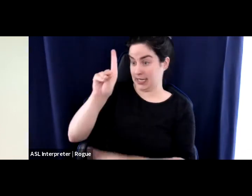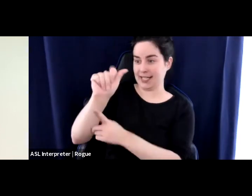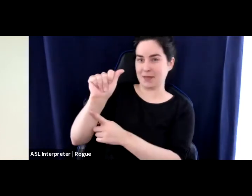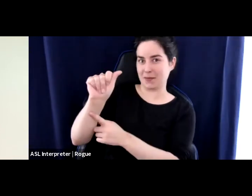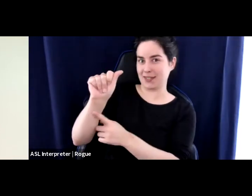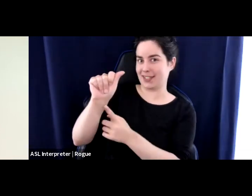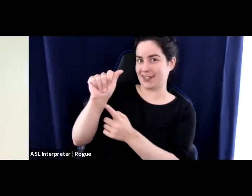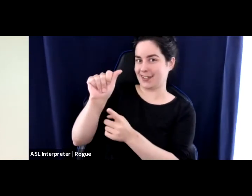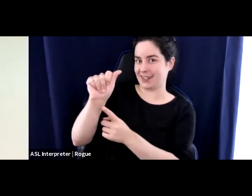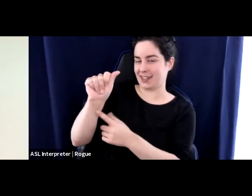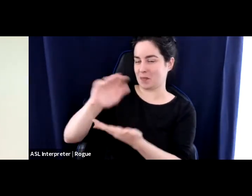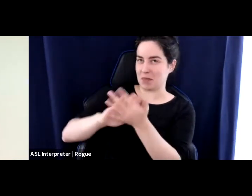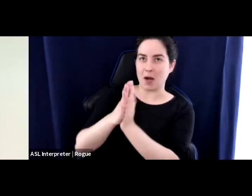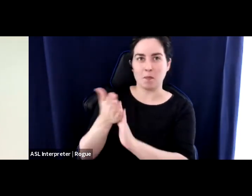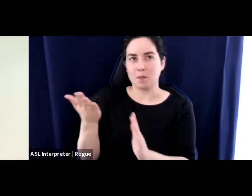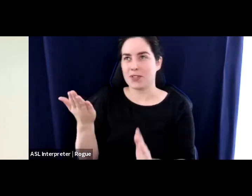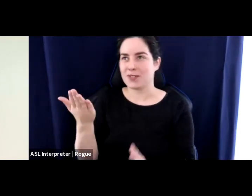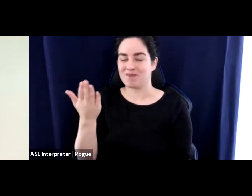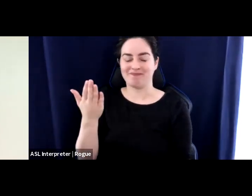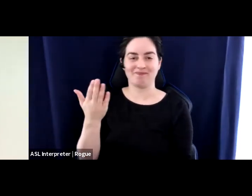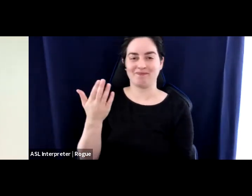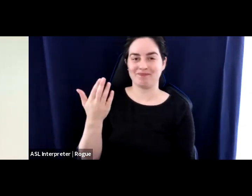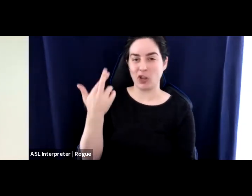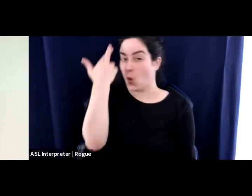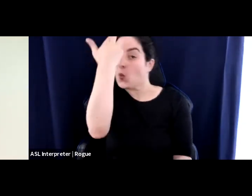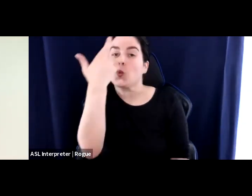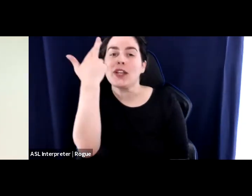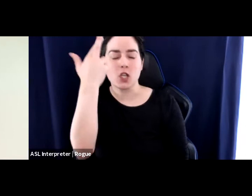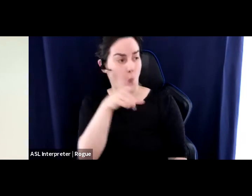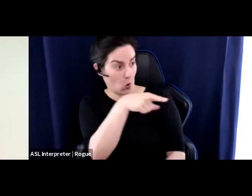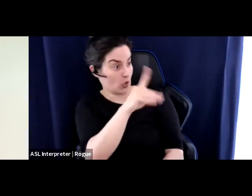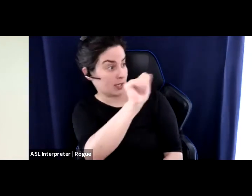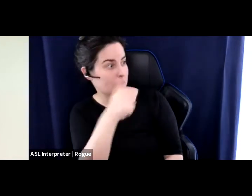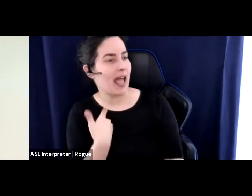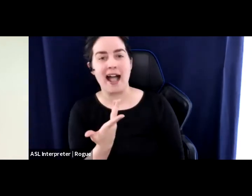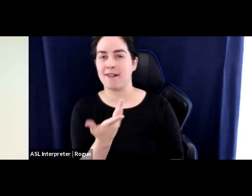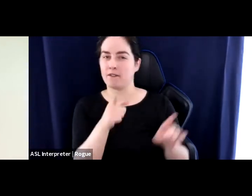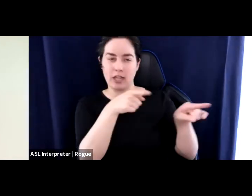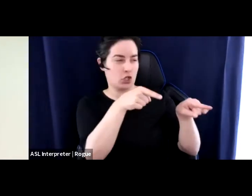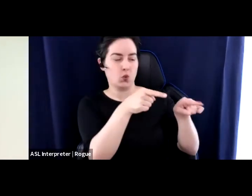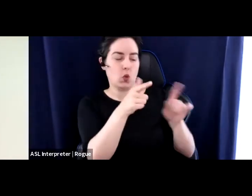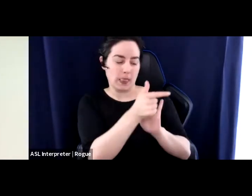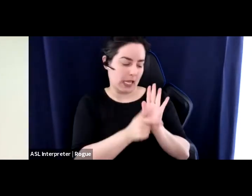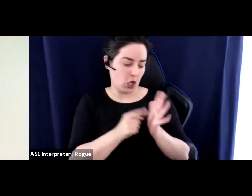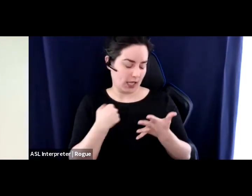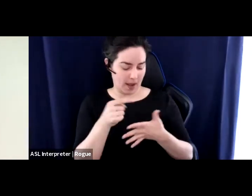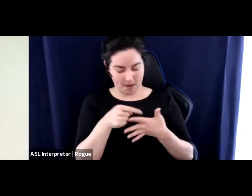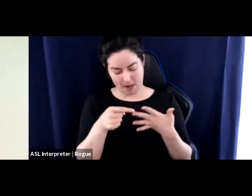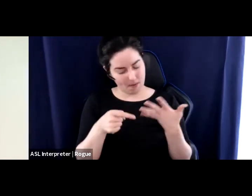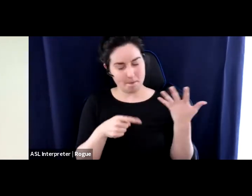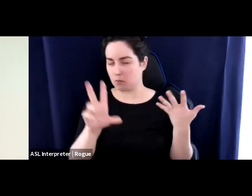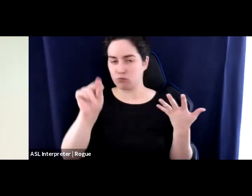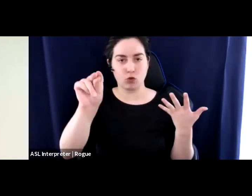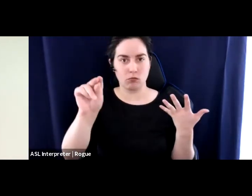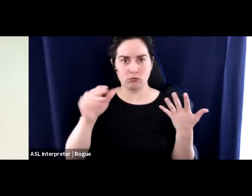proxy for or a reason to challenge a woman's legal capacity, even though she may very well